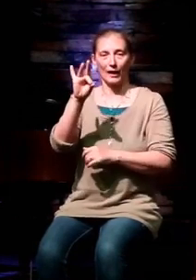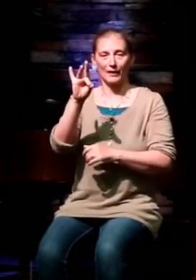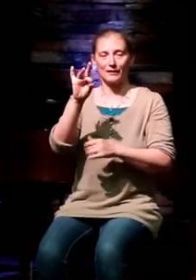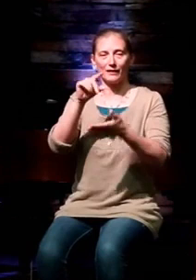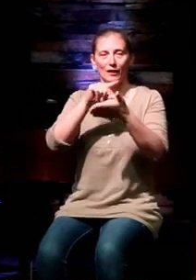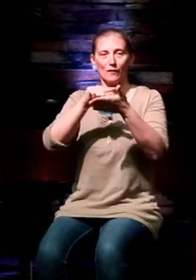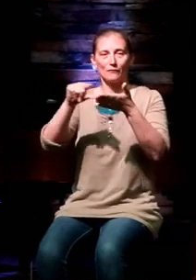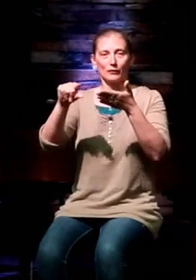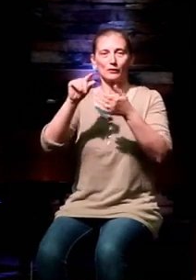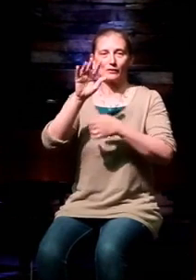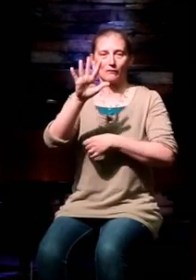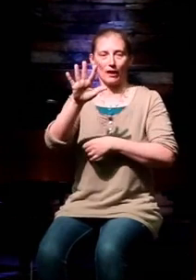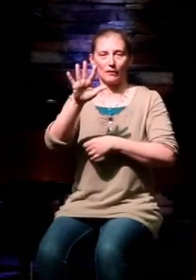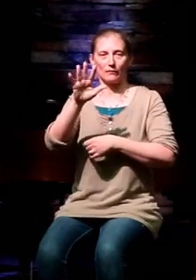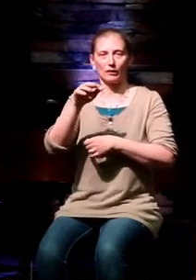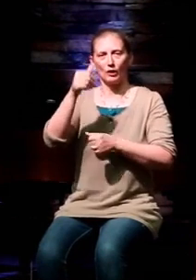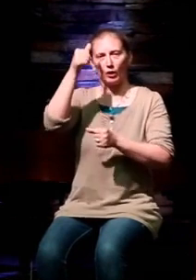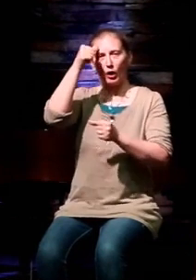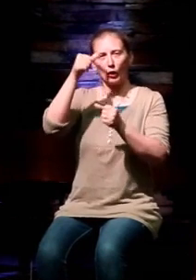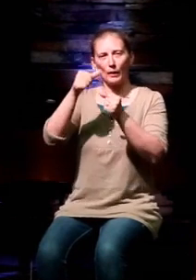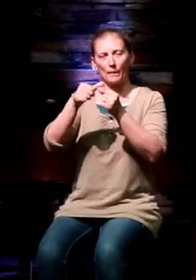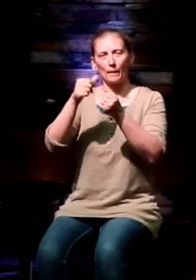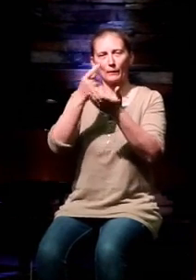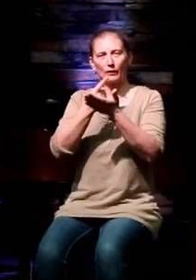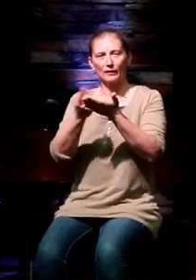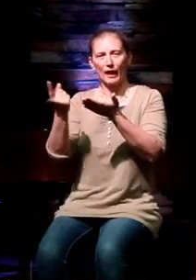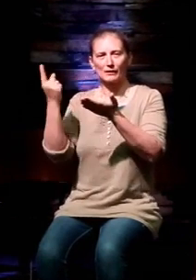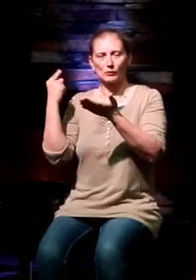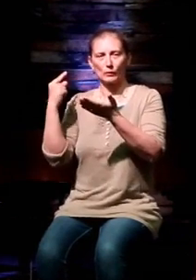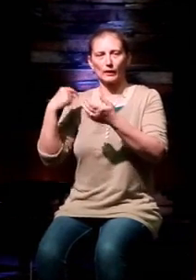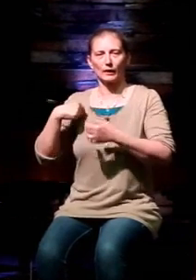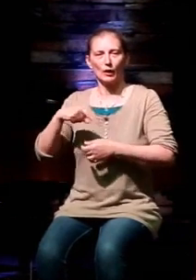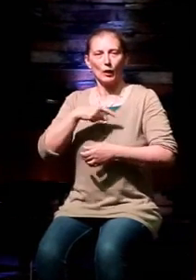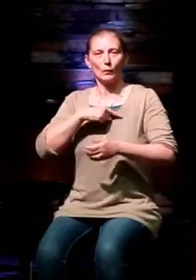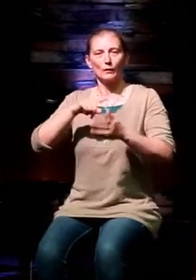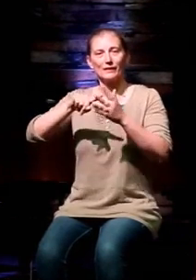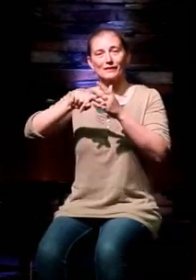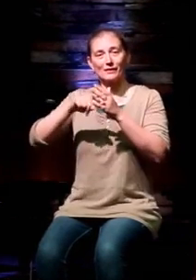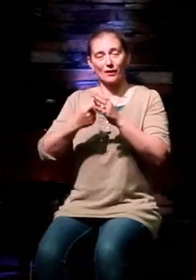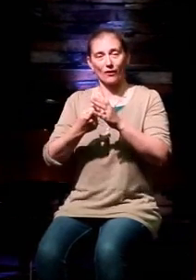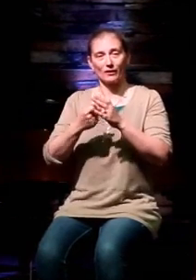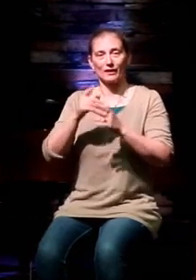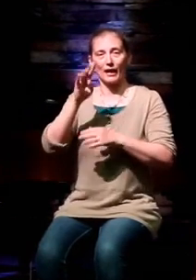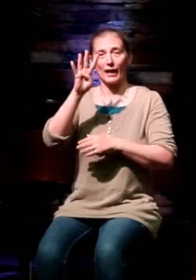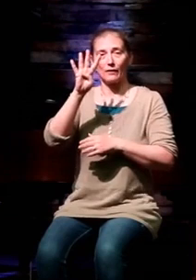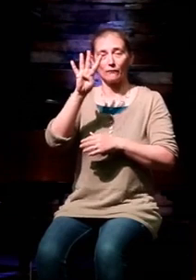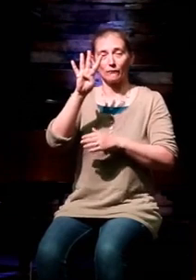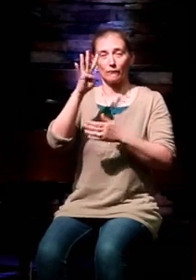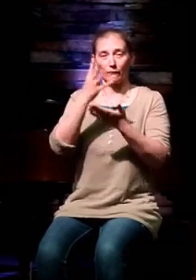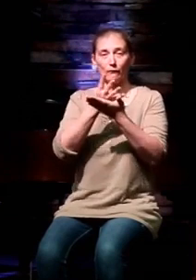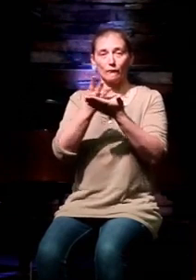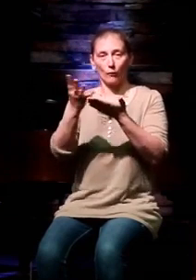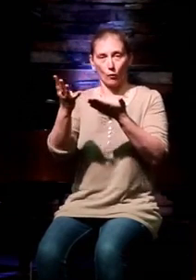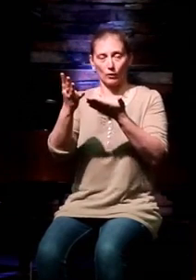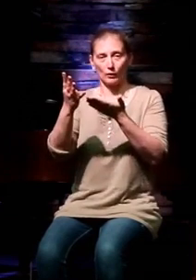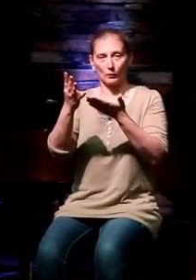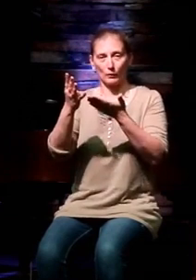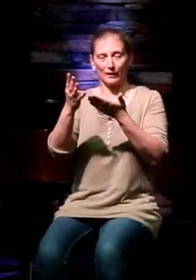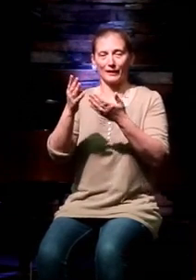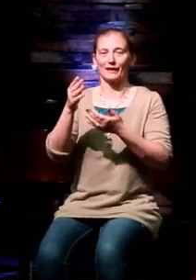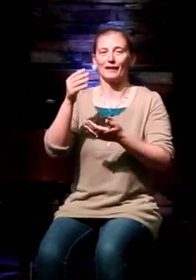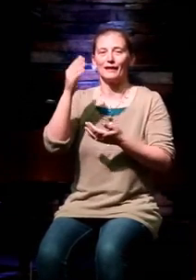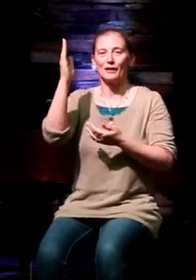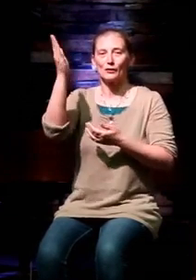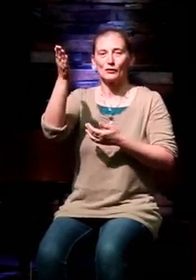and if you weren't with us last week, we started a four-part sermon series on one of my favorite chapters of one of my favorite books in the